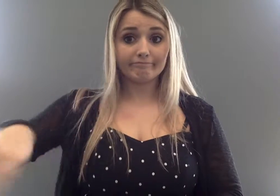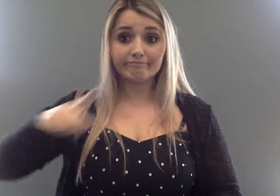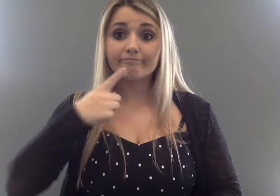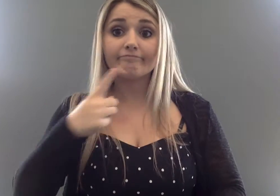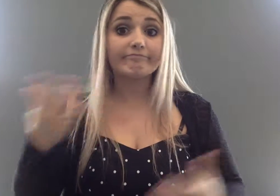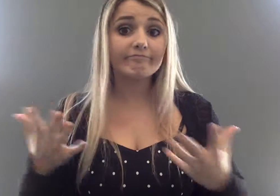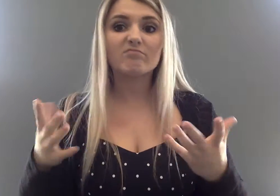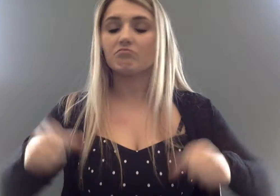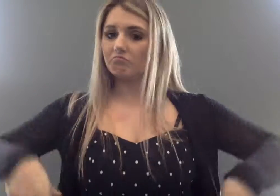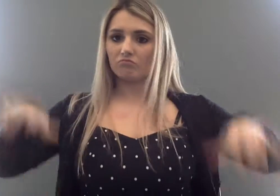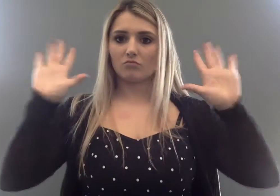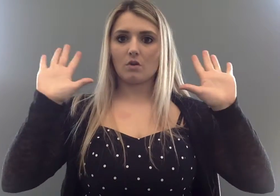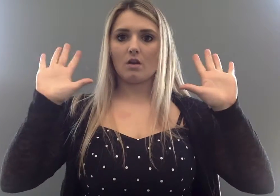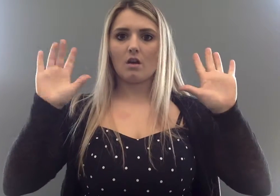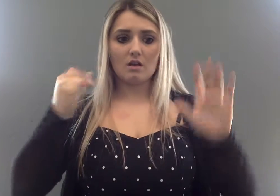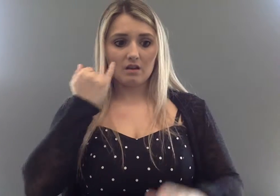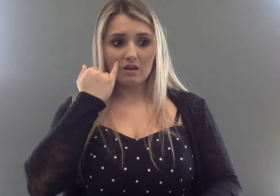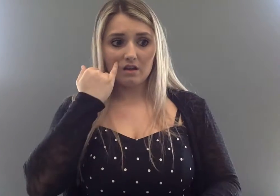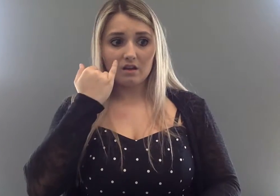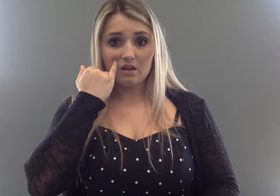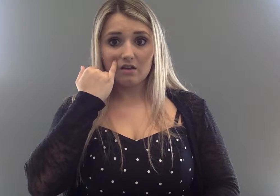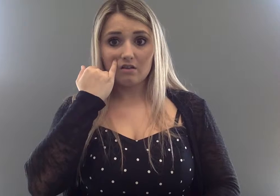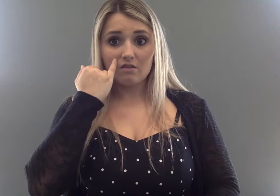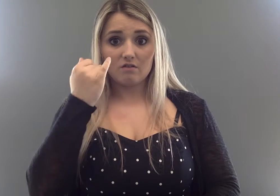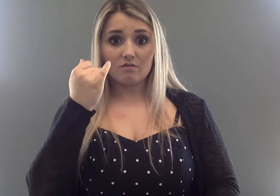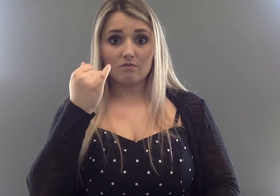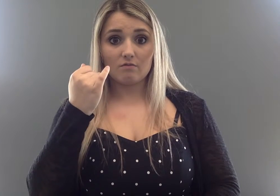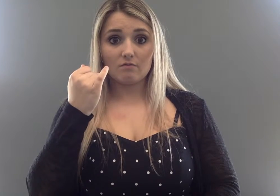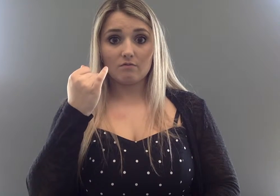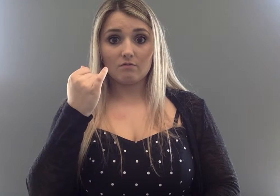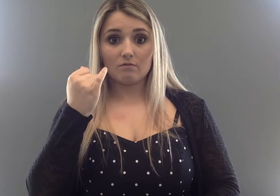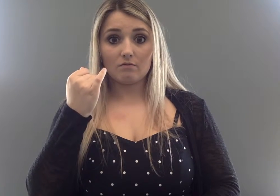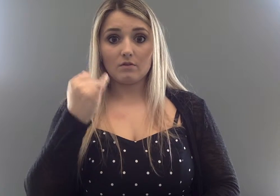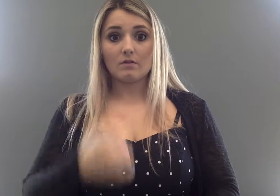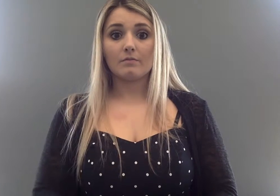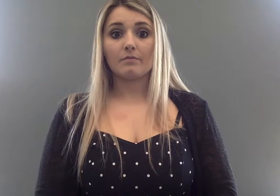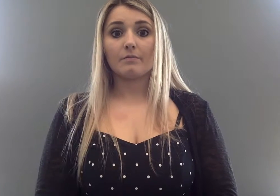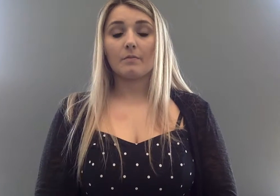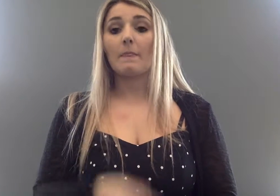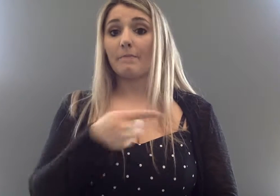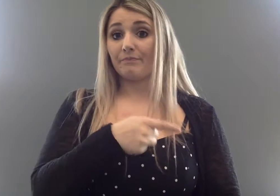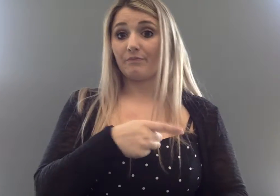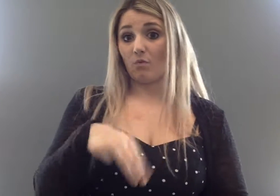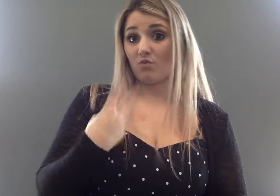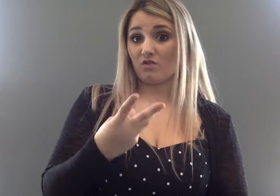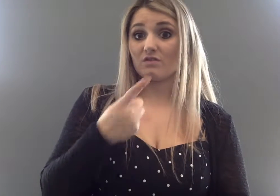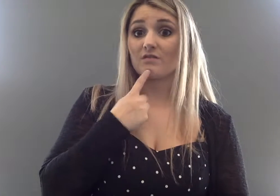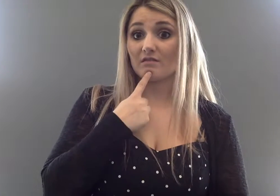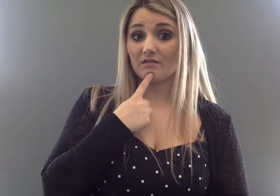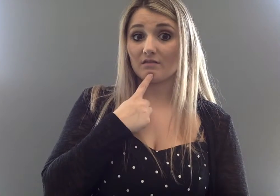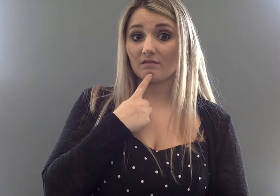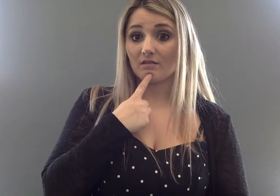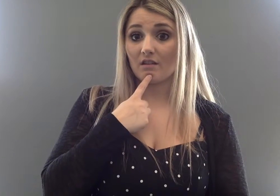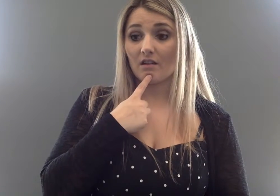peacefully, we're going to destroy the city before we leave, or before you come in and take it over. So Washington was very smart, and he let them